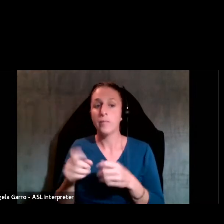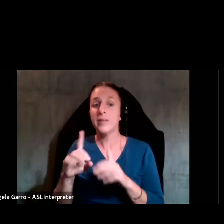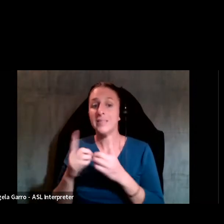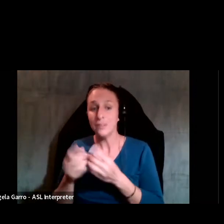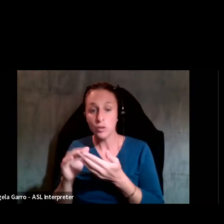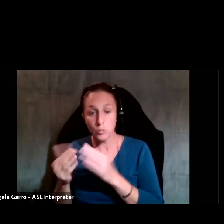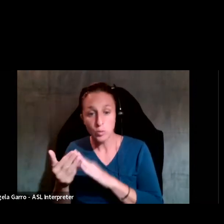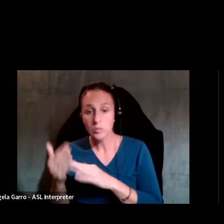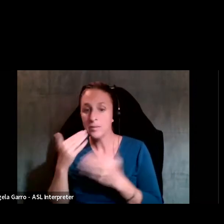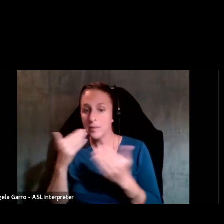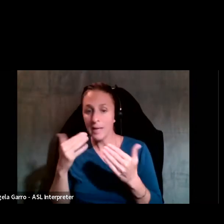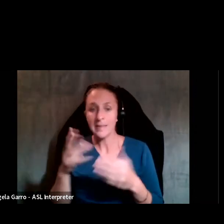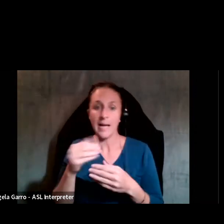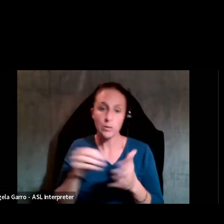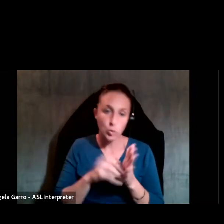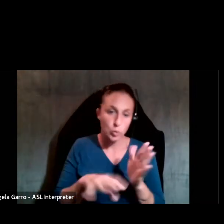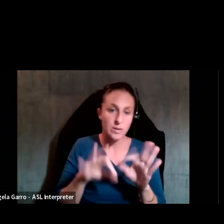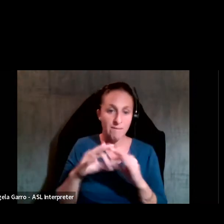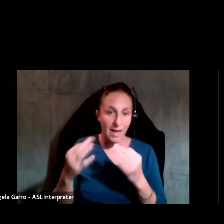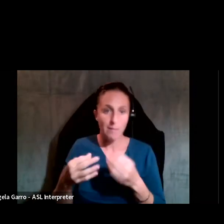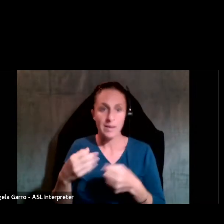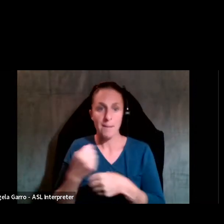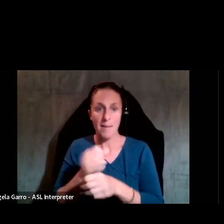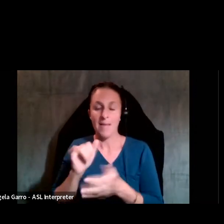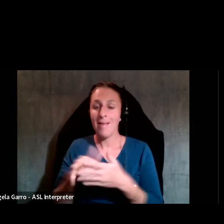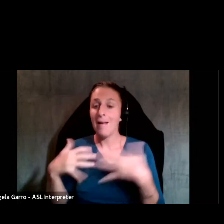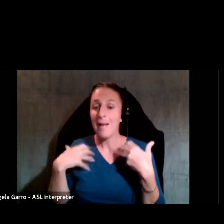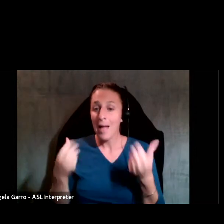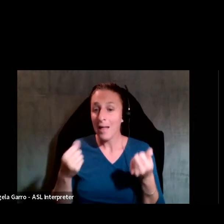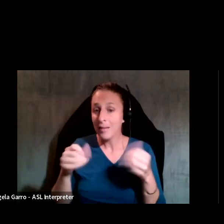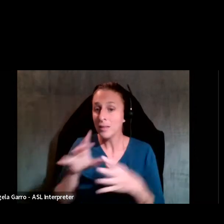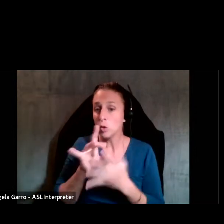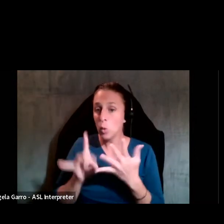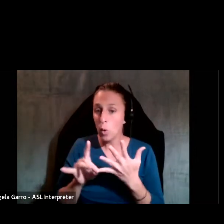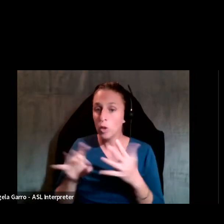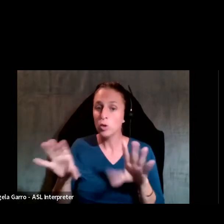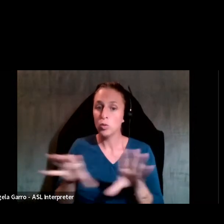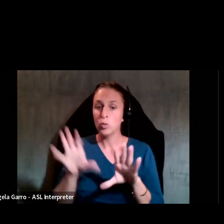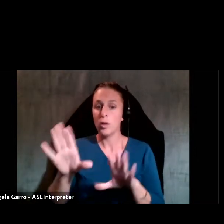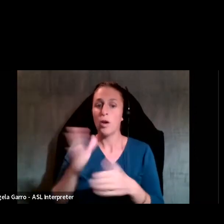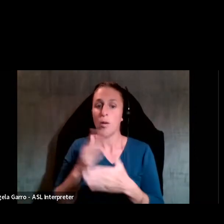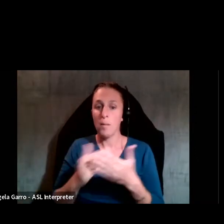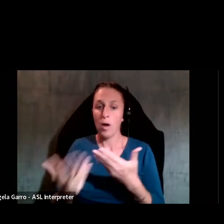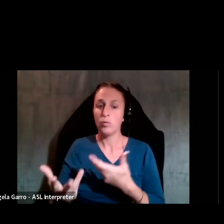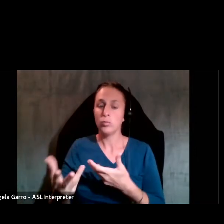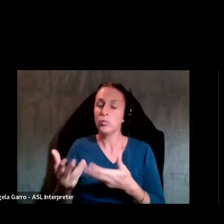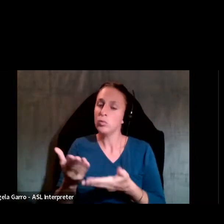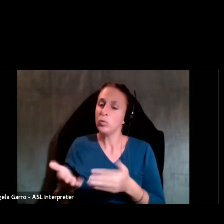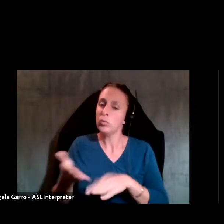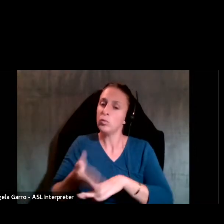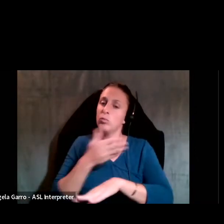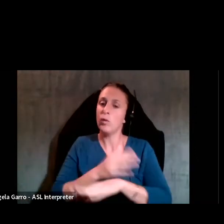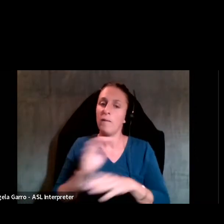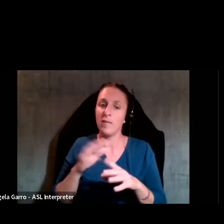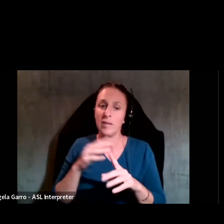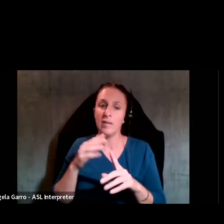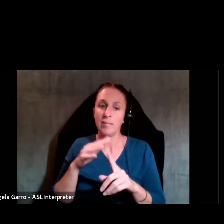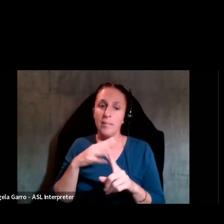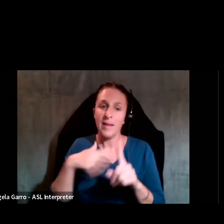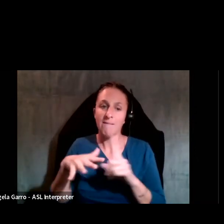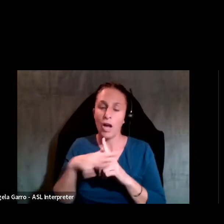and families that make these healthy choices and want to do their part to improve the environment. So I really, really